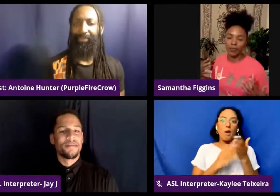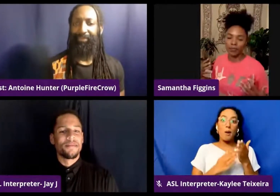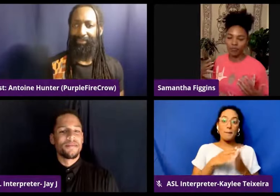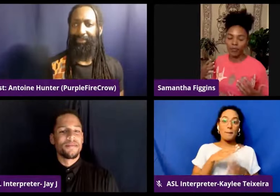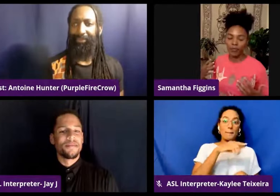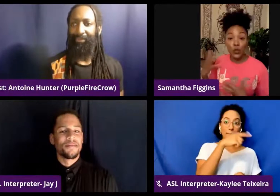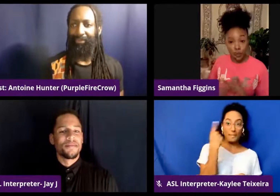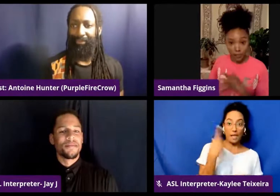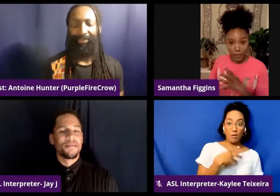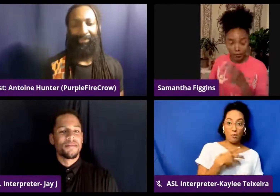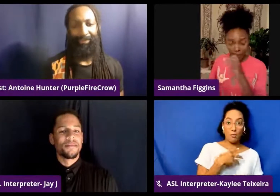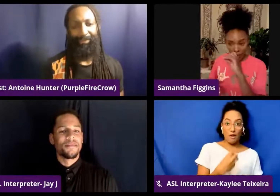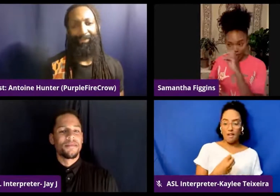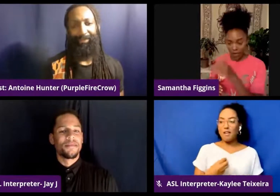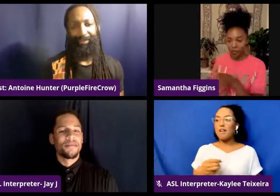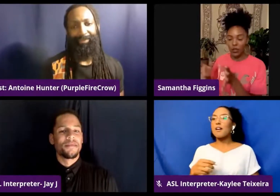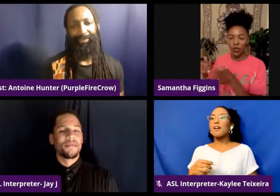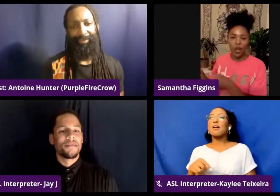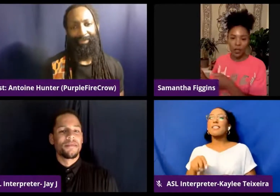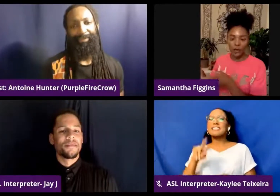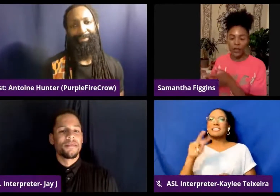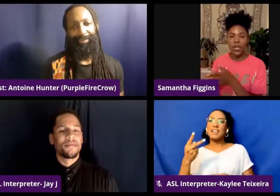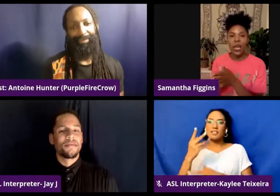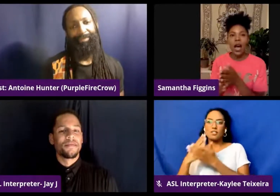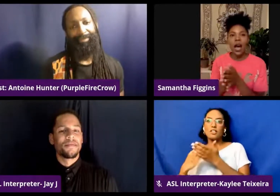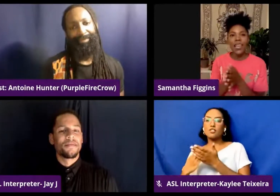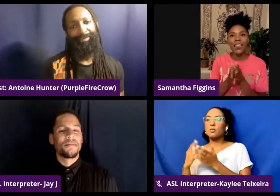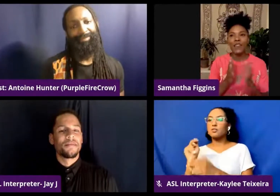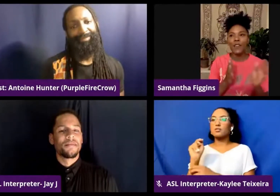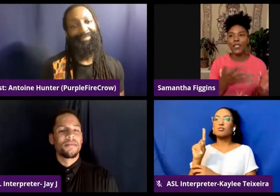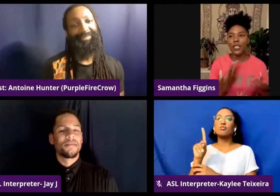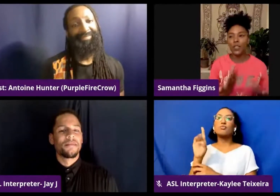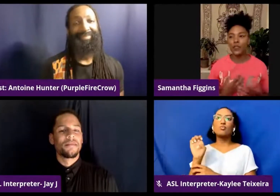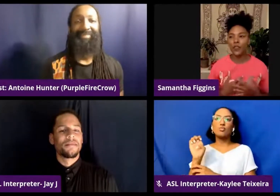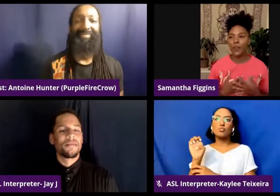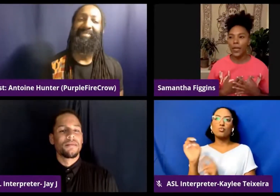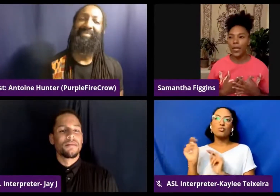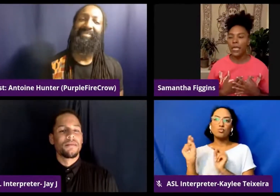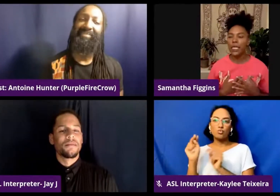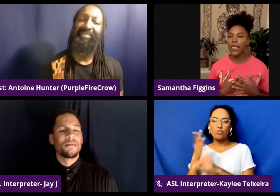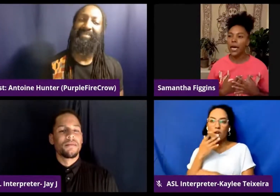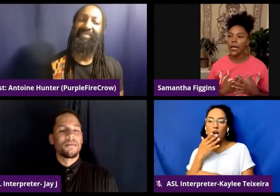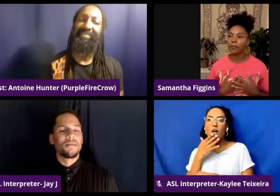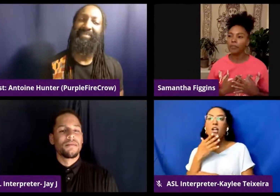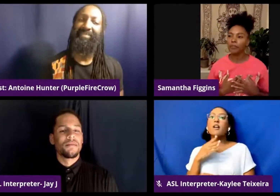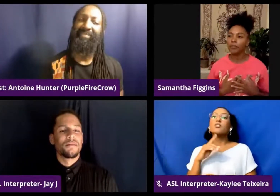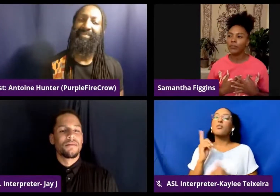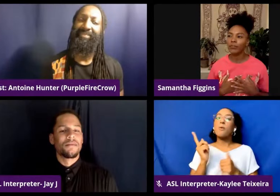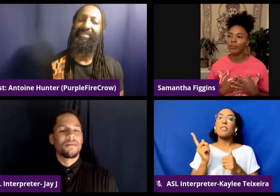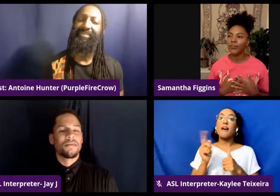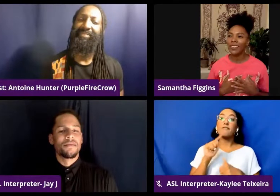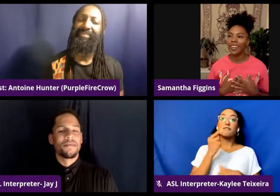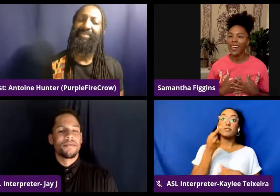the nudes, the new colors. And the first section for me is